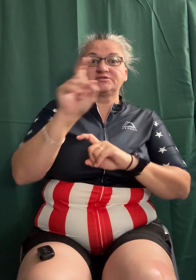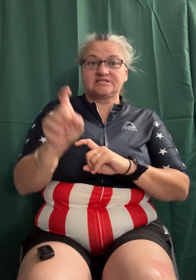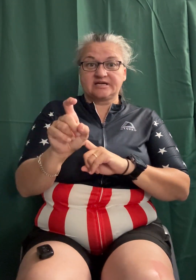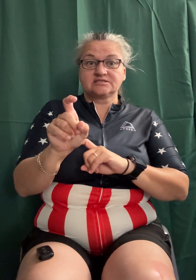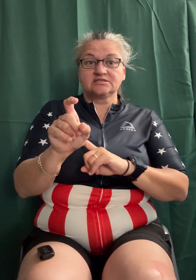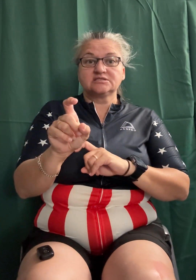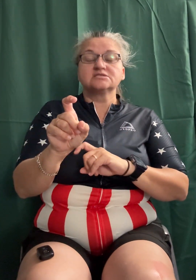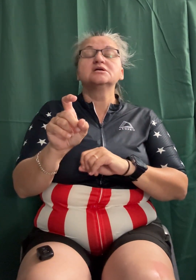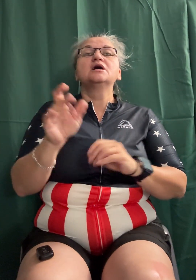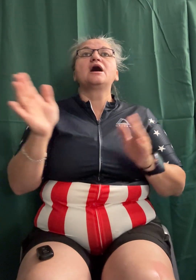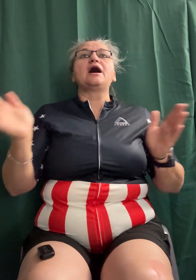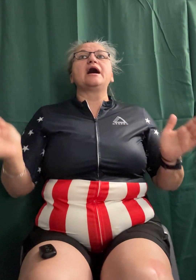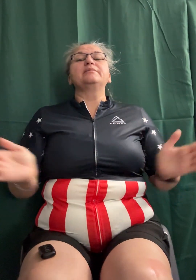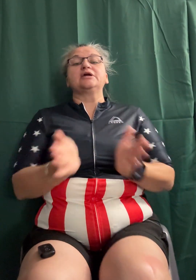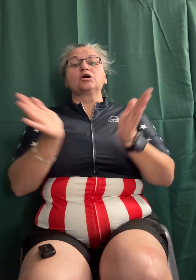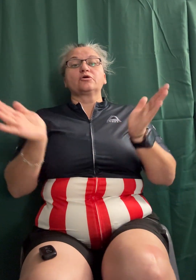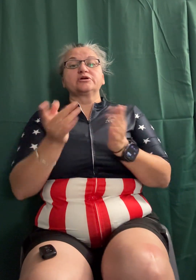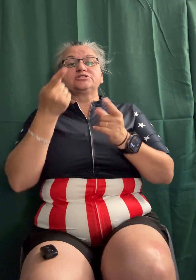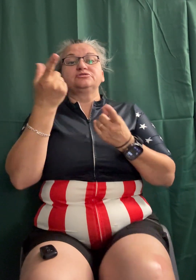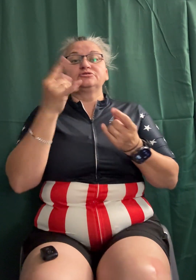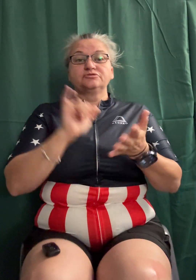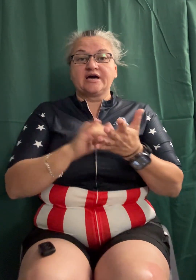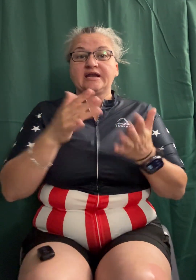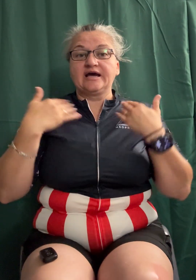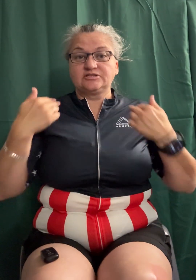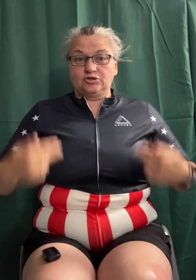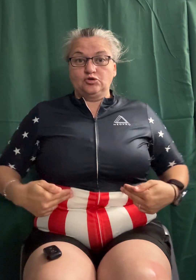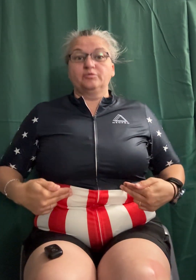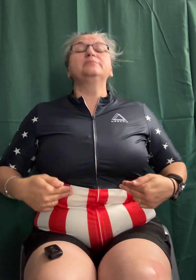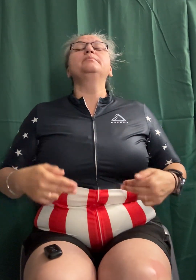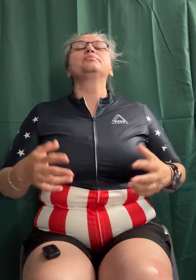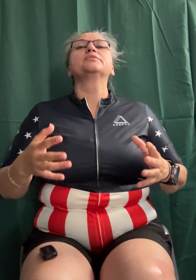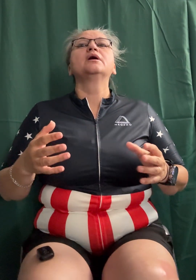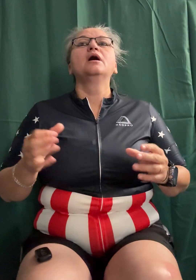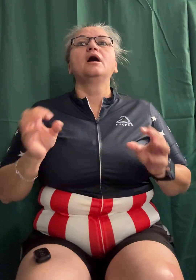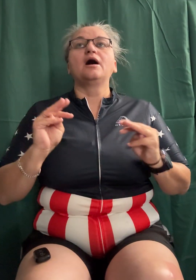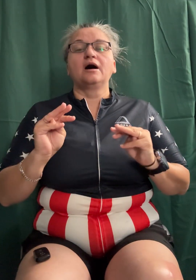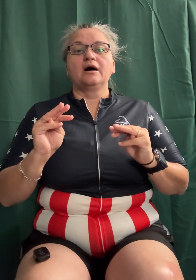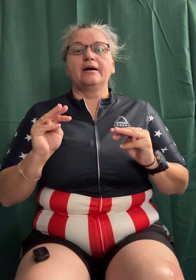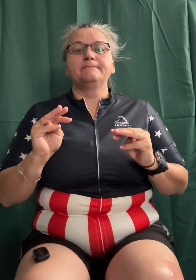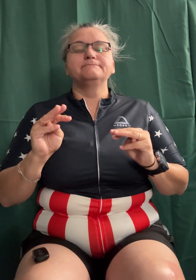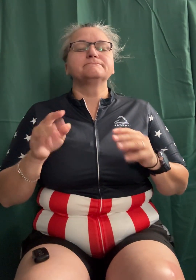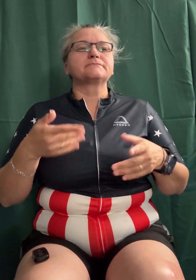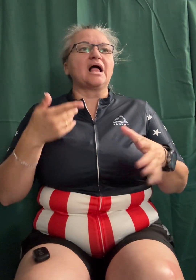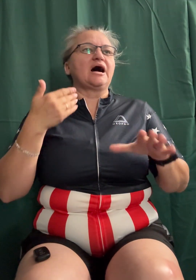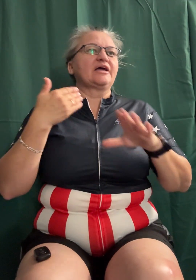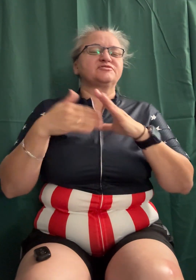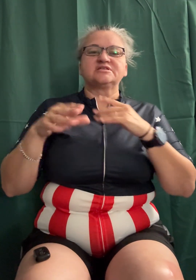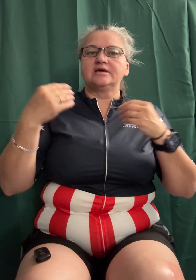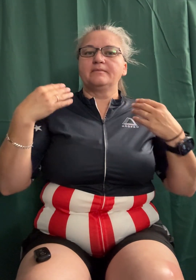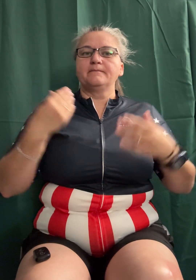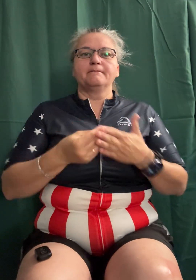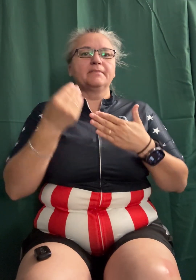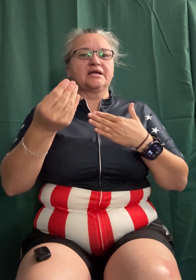to Texas. I am encouraging you to do that as a human. I have sent